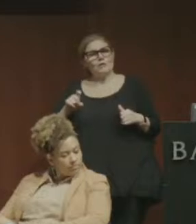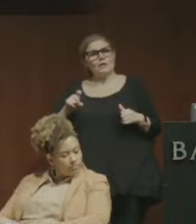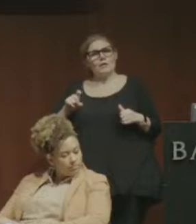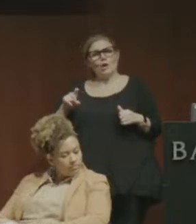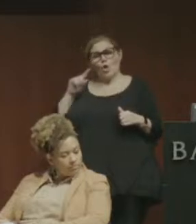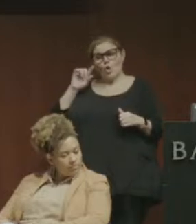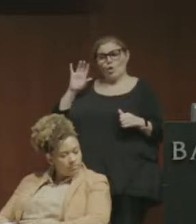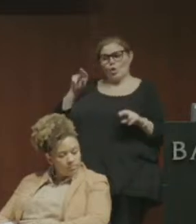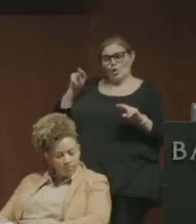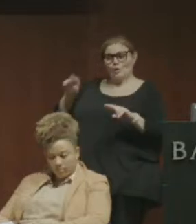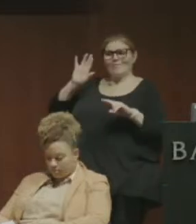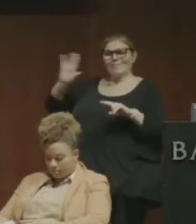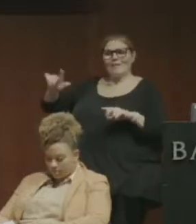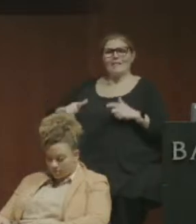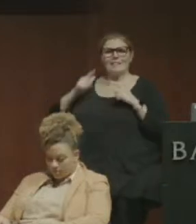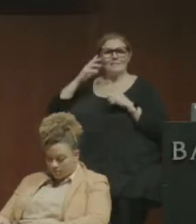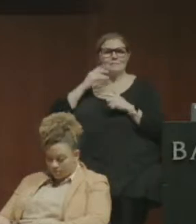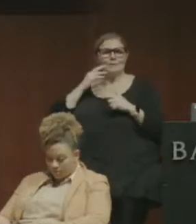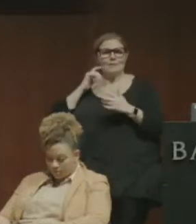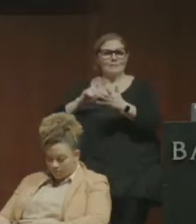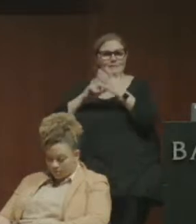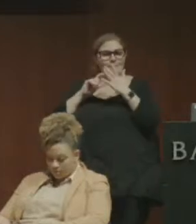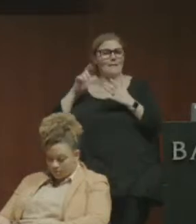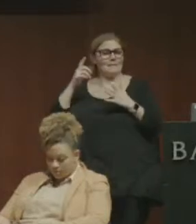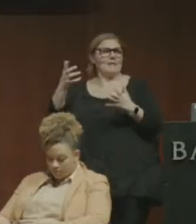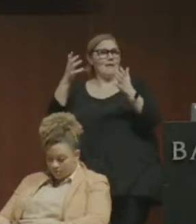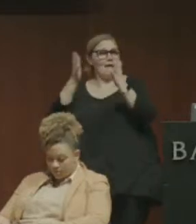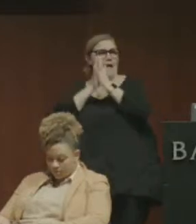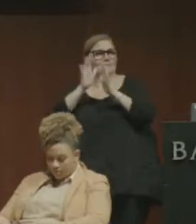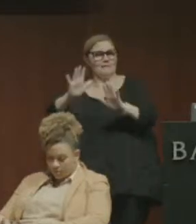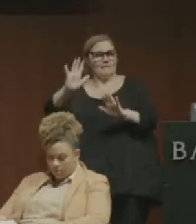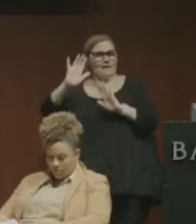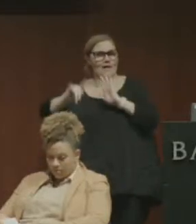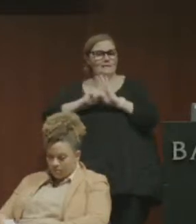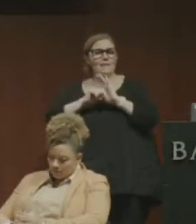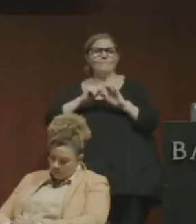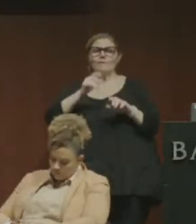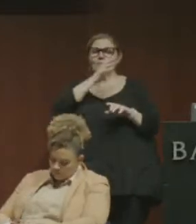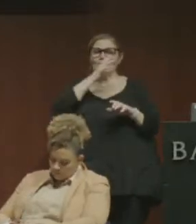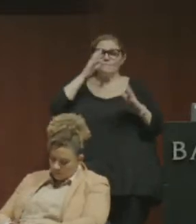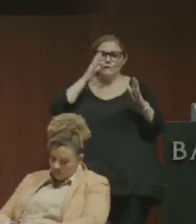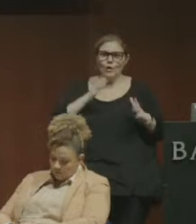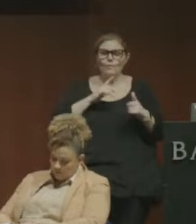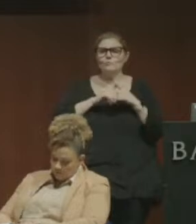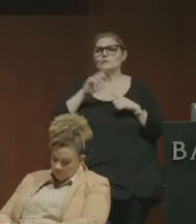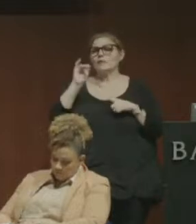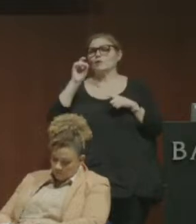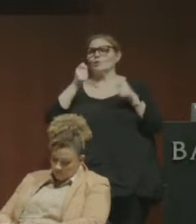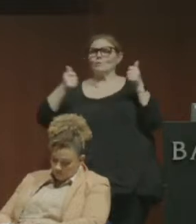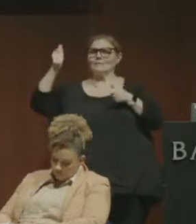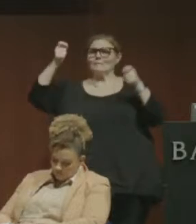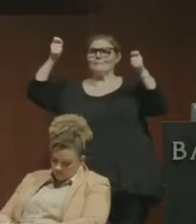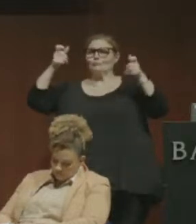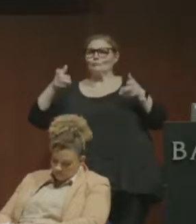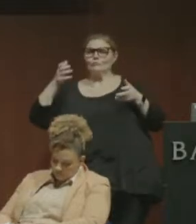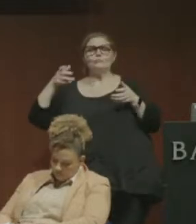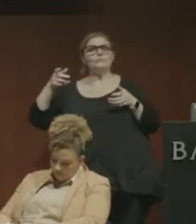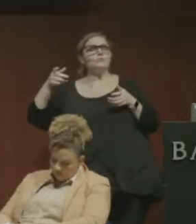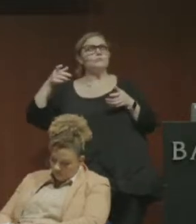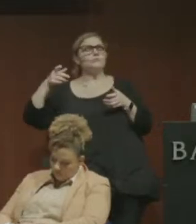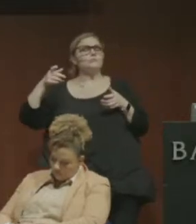lived experiences and the demands that they made of planters and colonial administrators